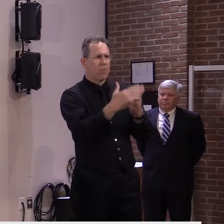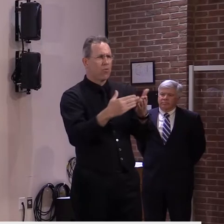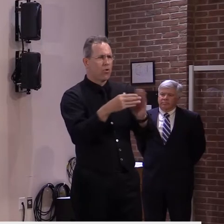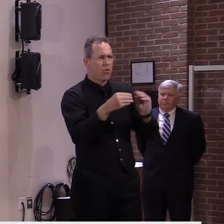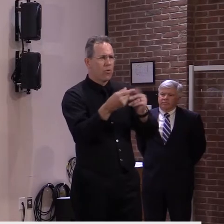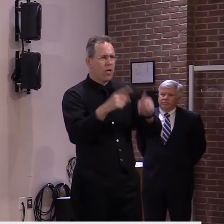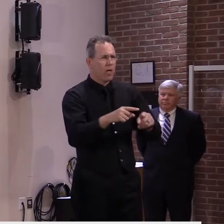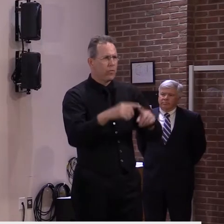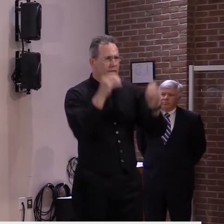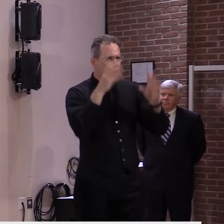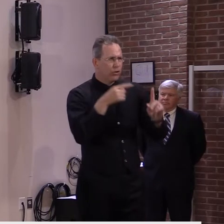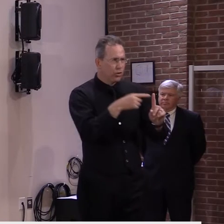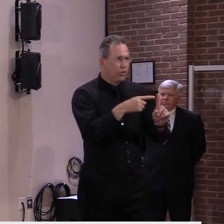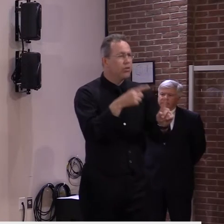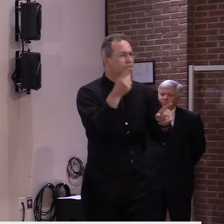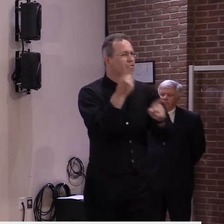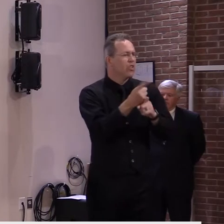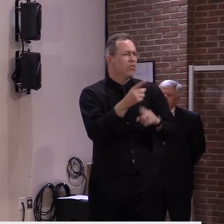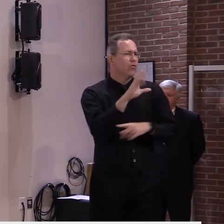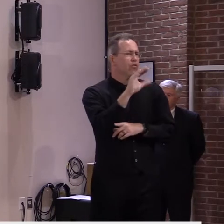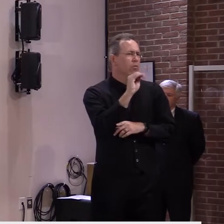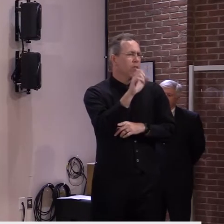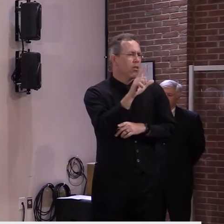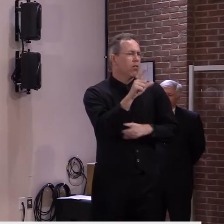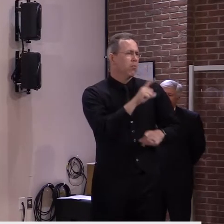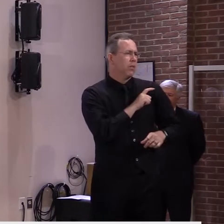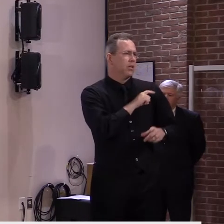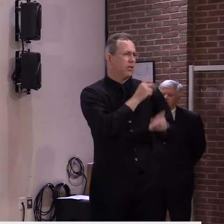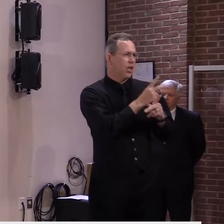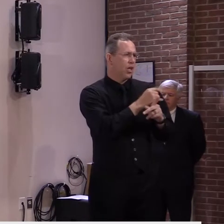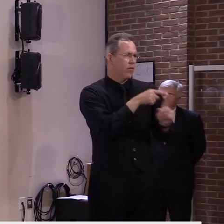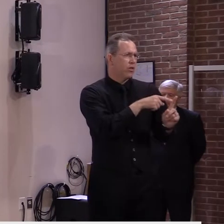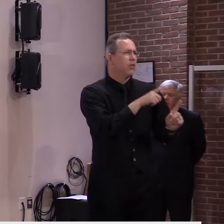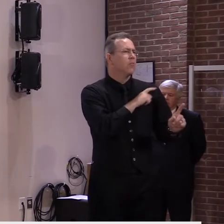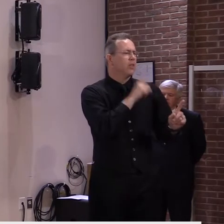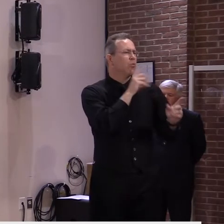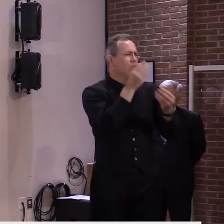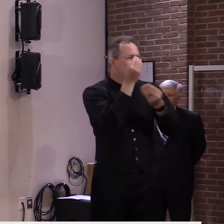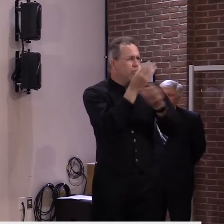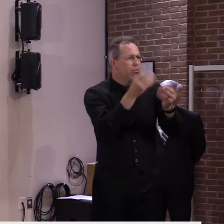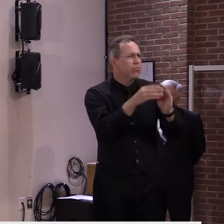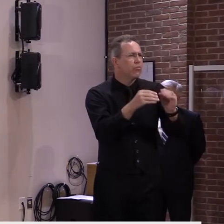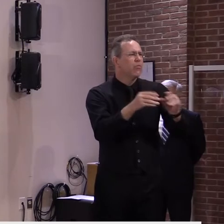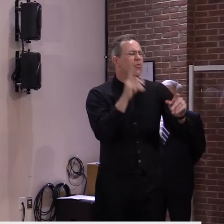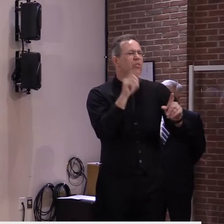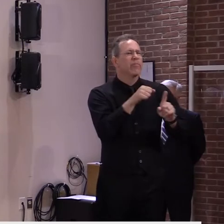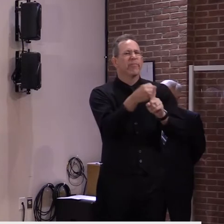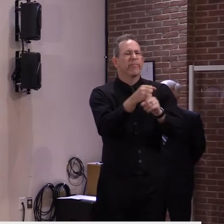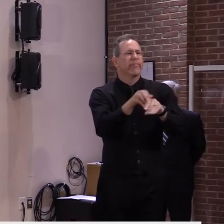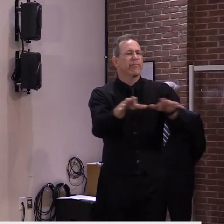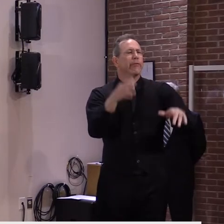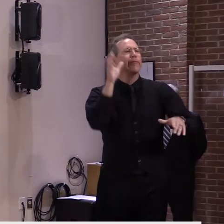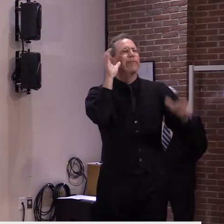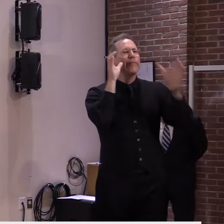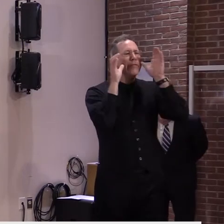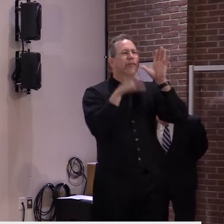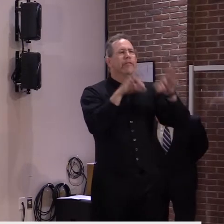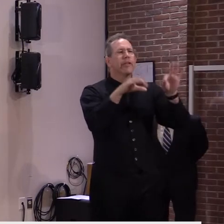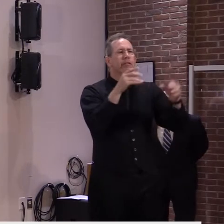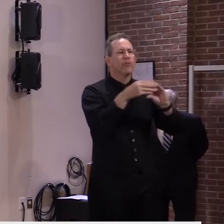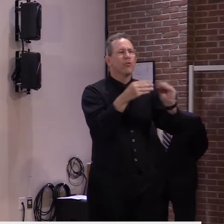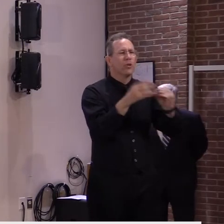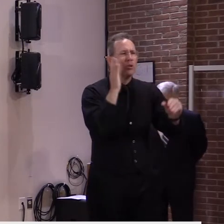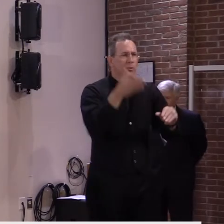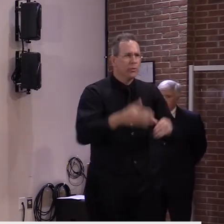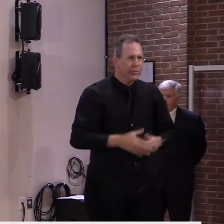criminal investigations do have a ripple effect in other areas, and certainly the agency will be, an agency of education will be